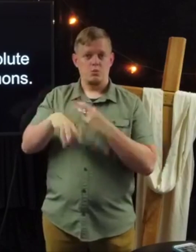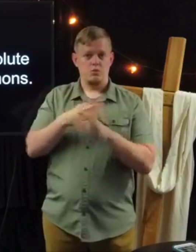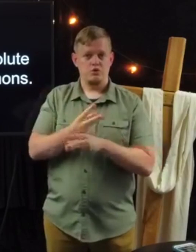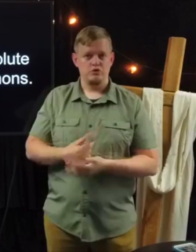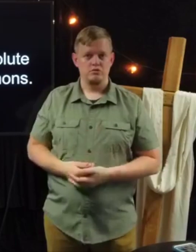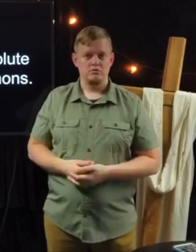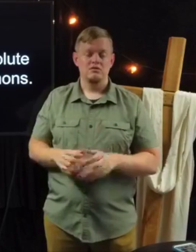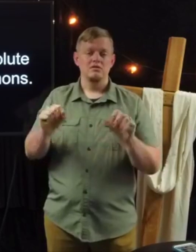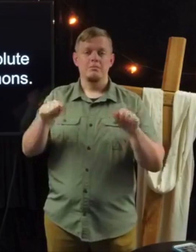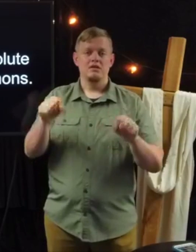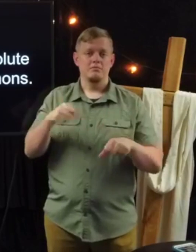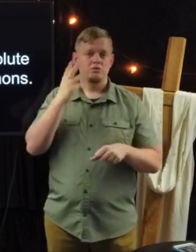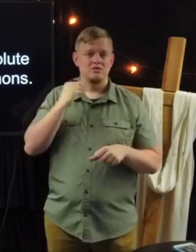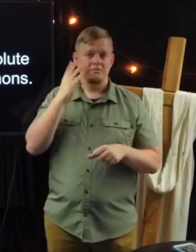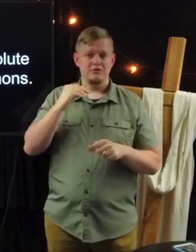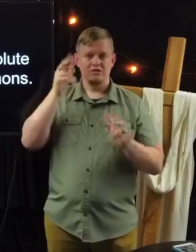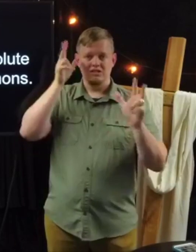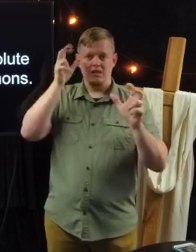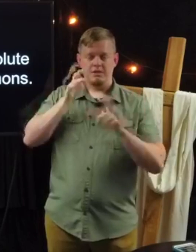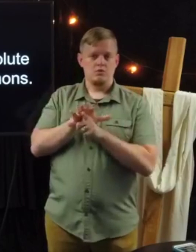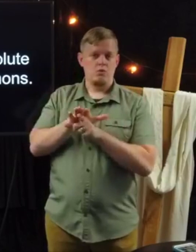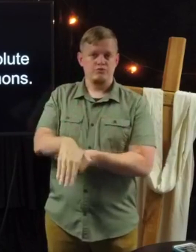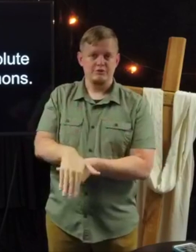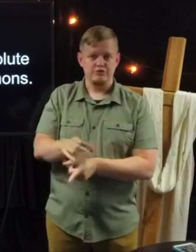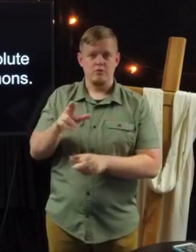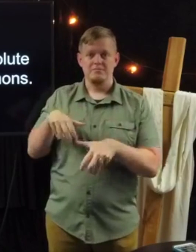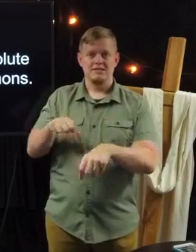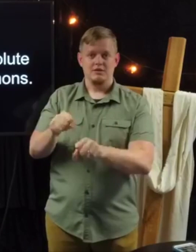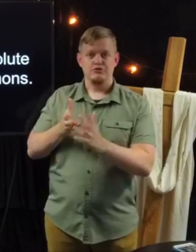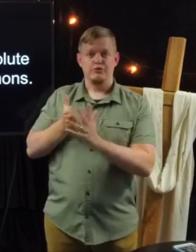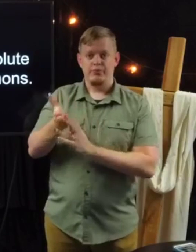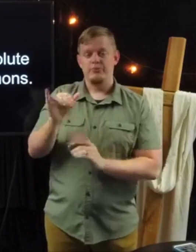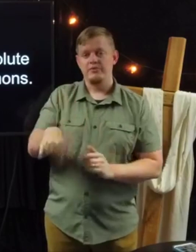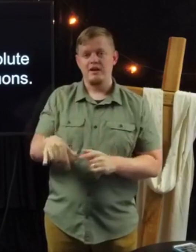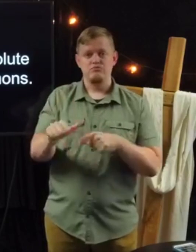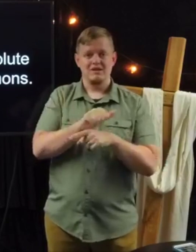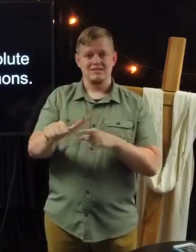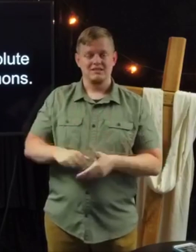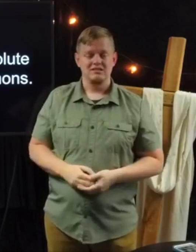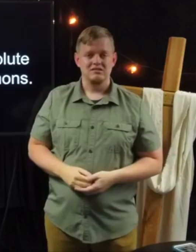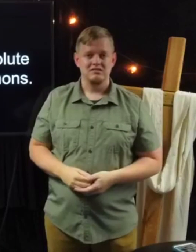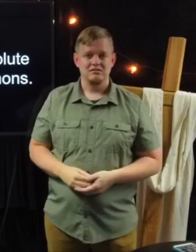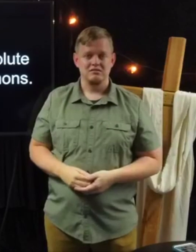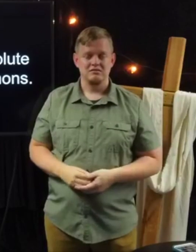the spiritual world. It is possible to experience demonic oppression or possession through those practices.